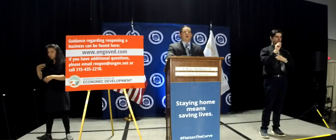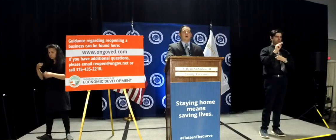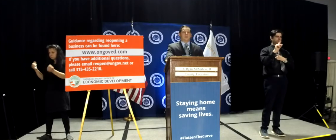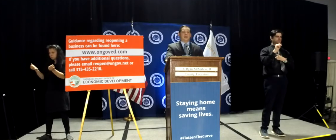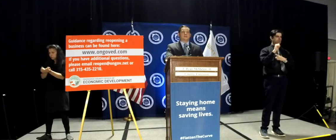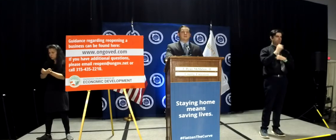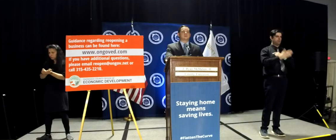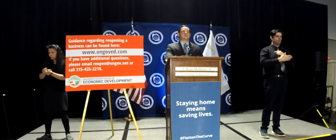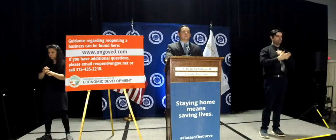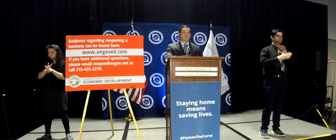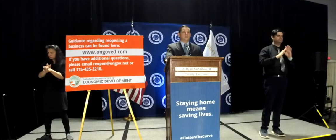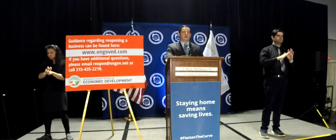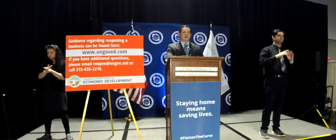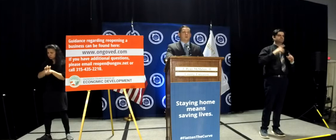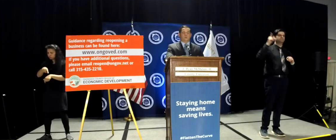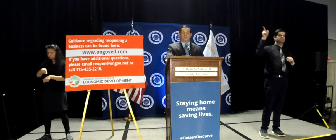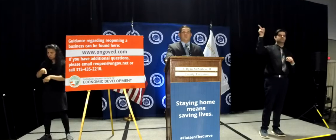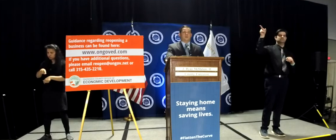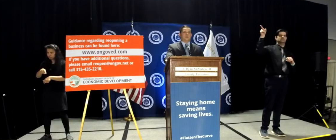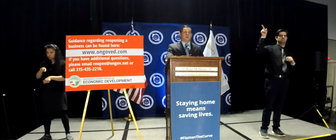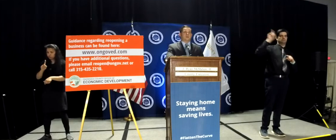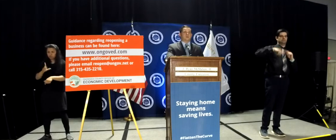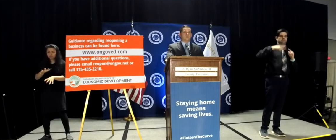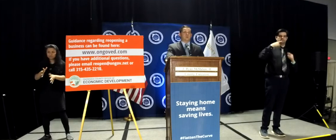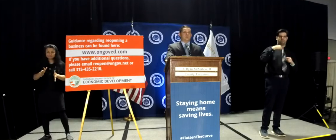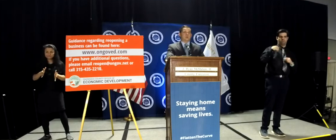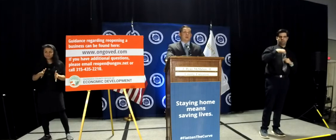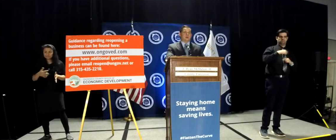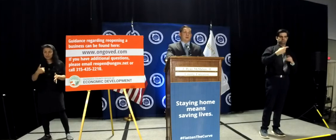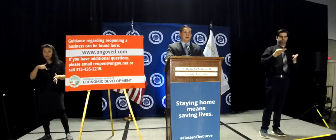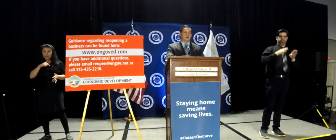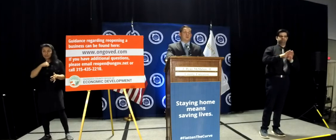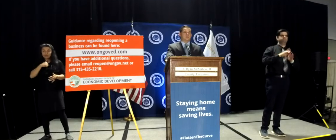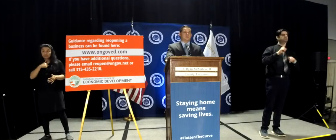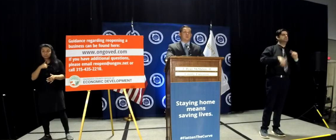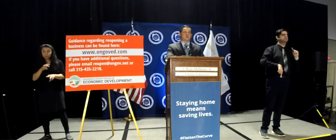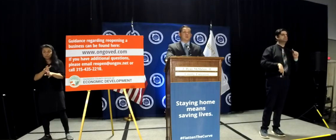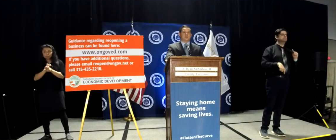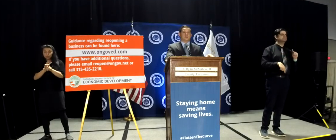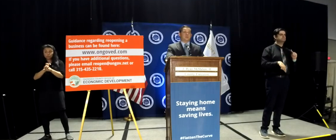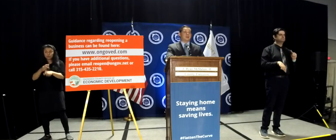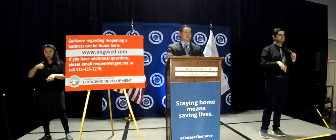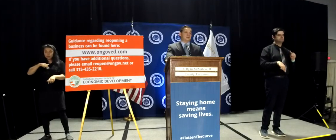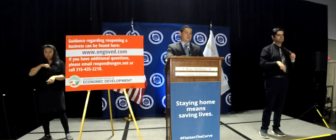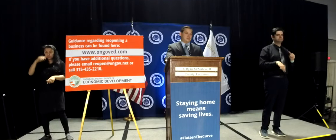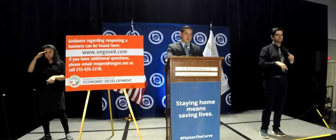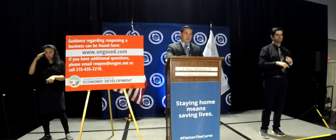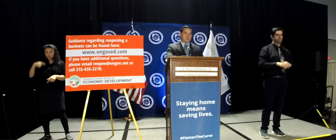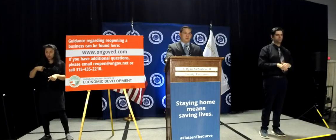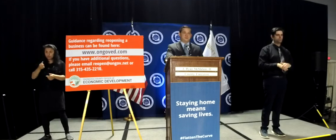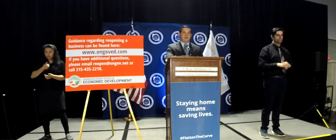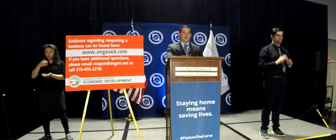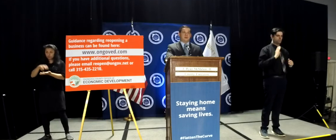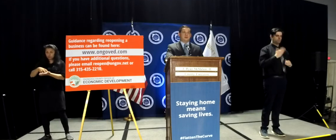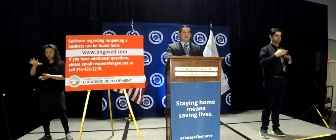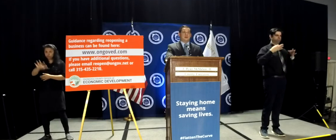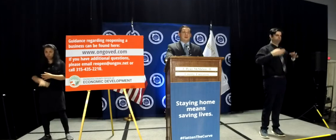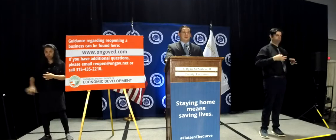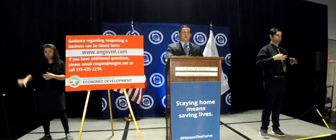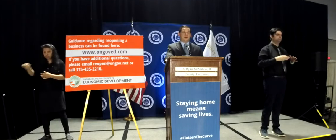So that's the way we feel about the zoo. I know some of the zoos that have complained to the state leaders